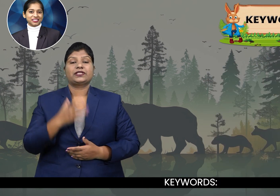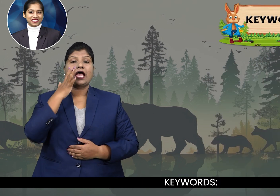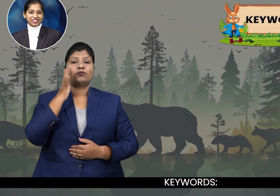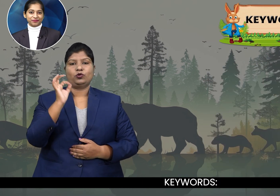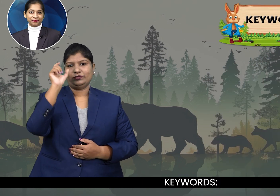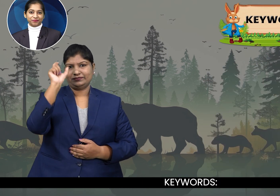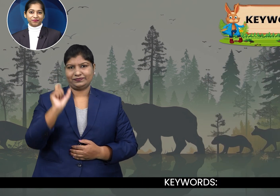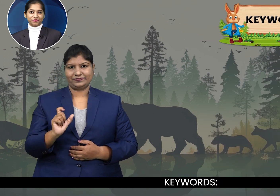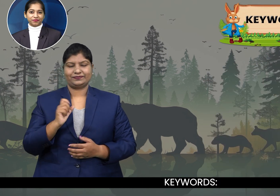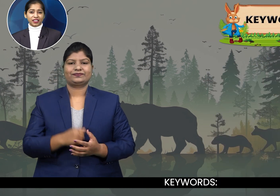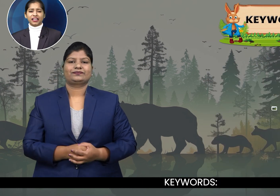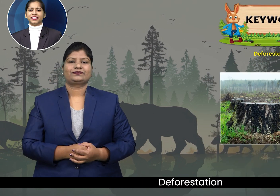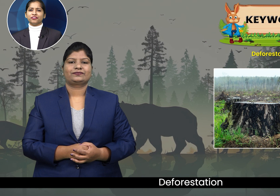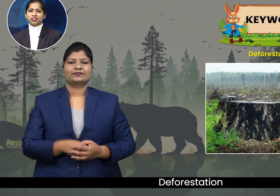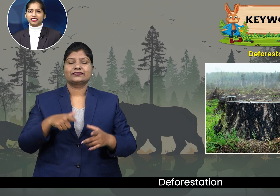Keywords: